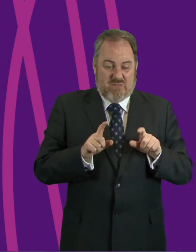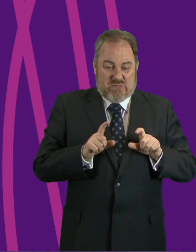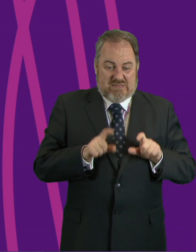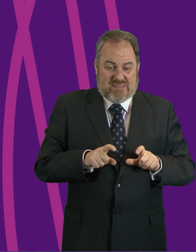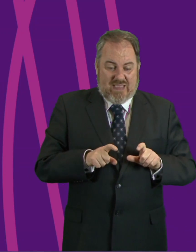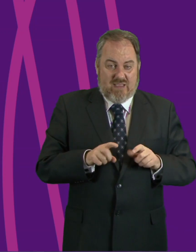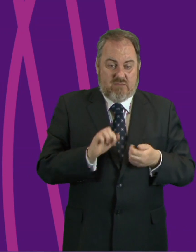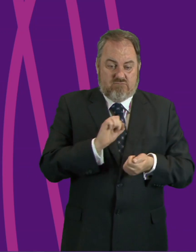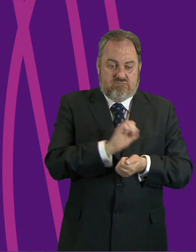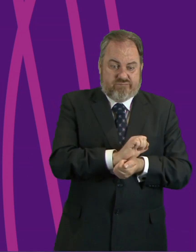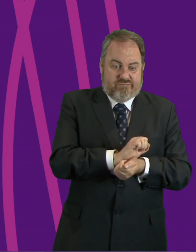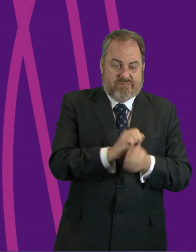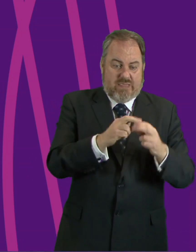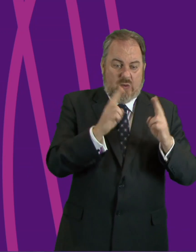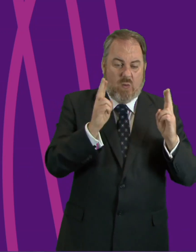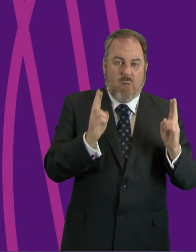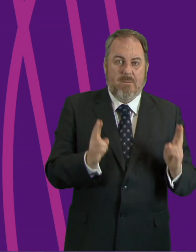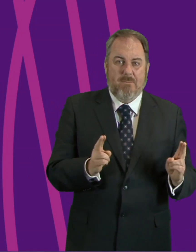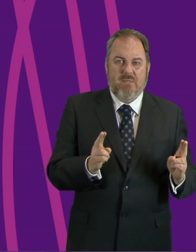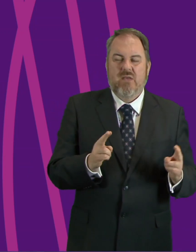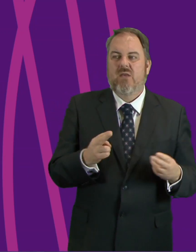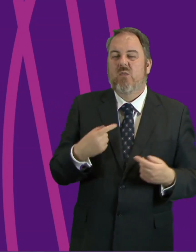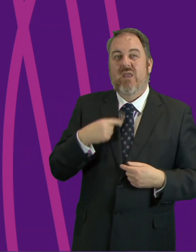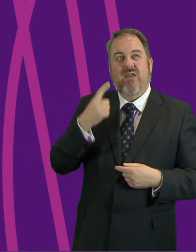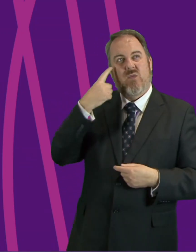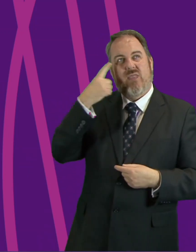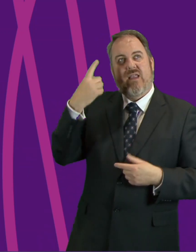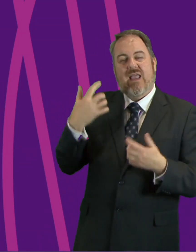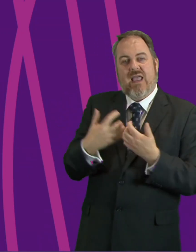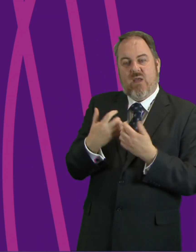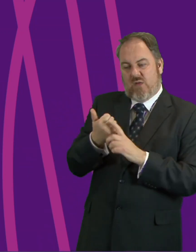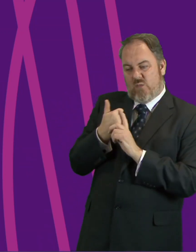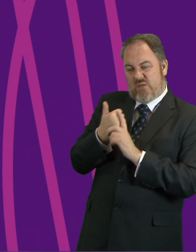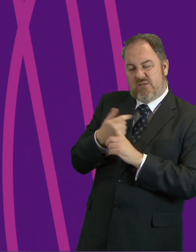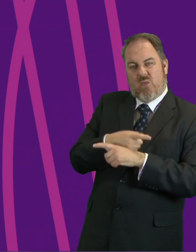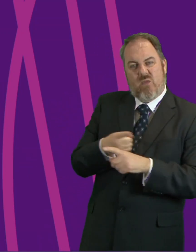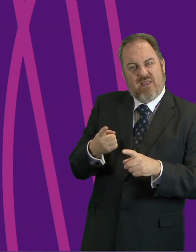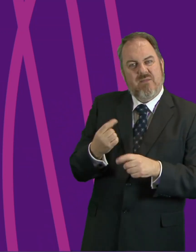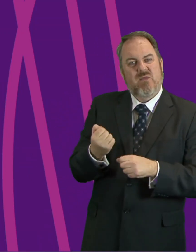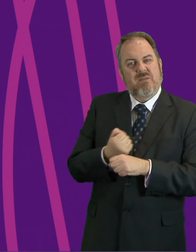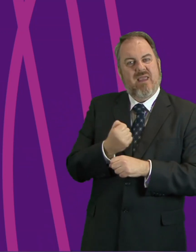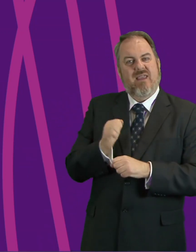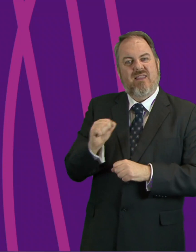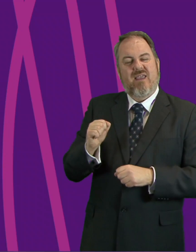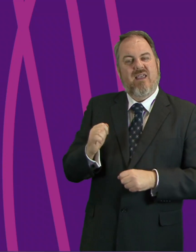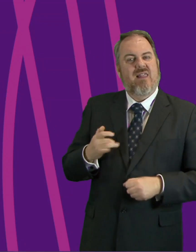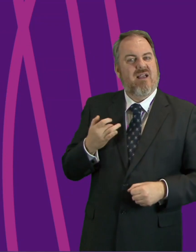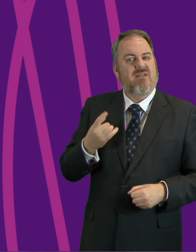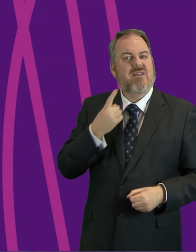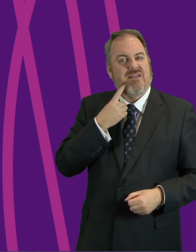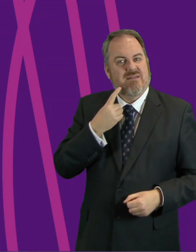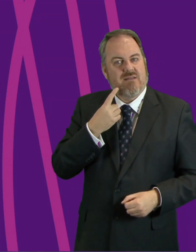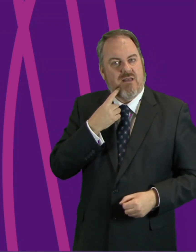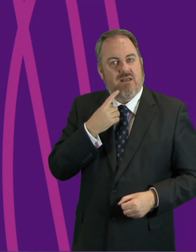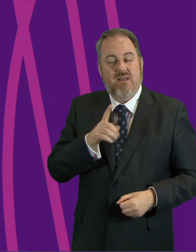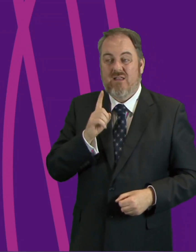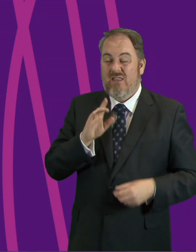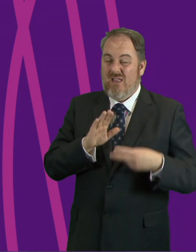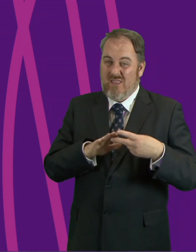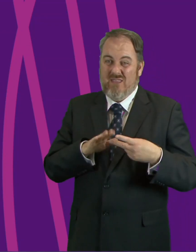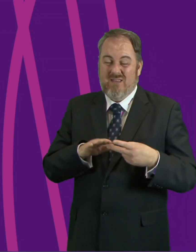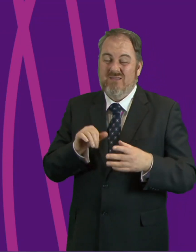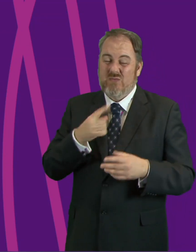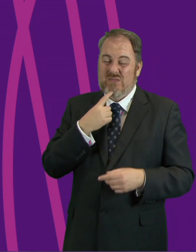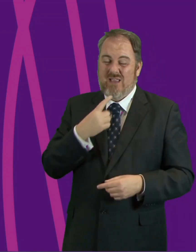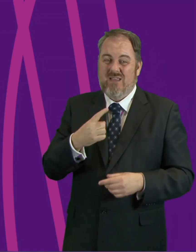because of that. So we would want to do anything we possibly could to make their lives easier. The other thing I have to say is tougher, but people are